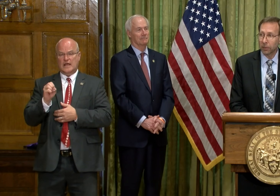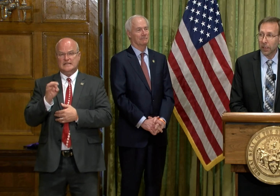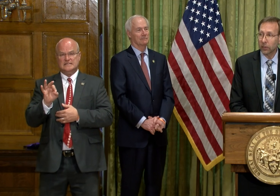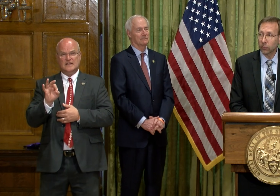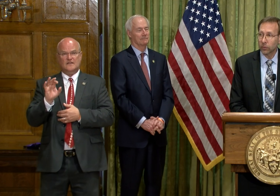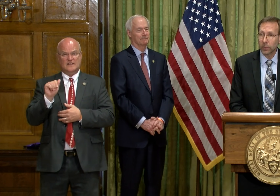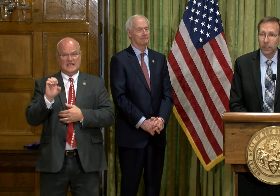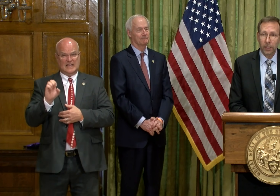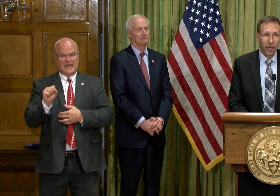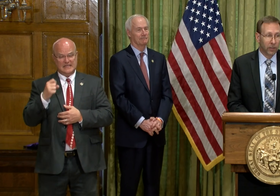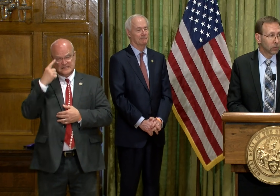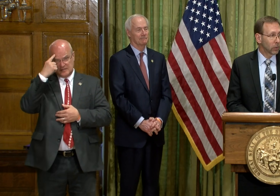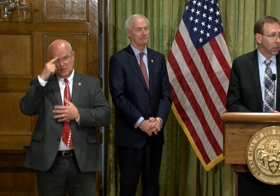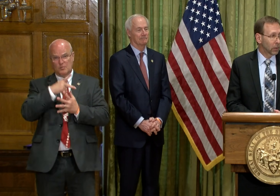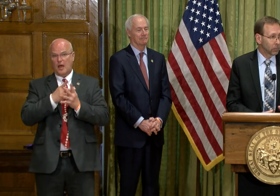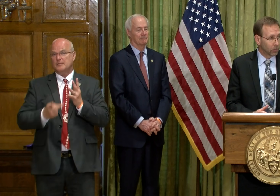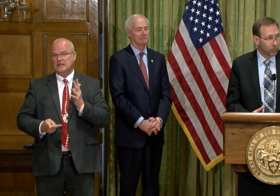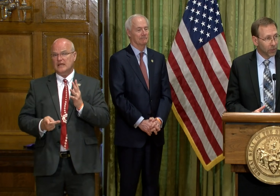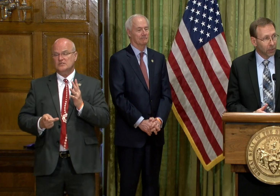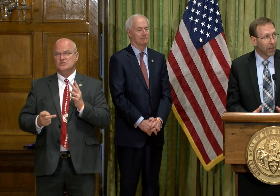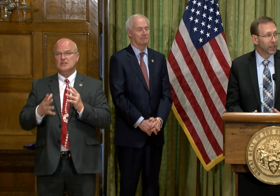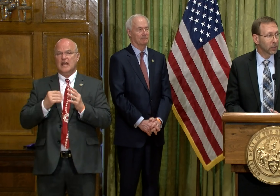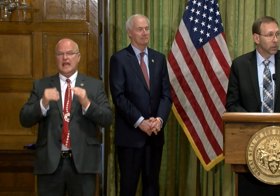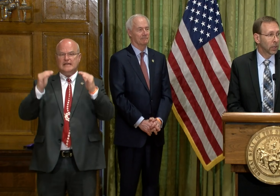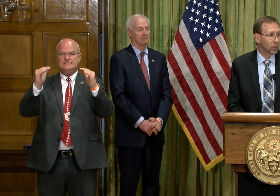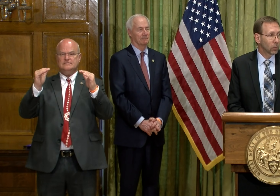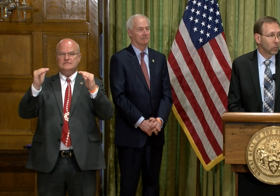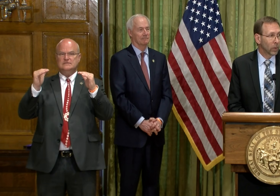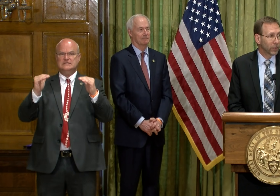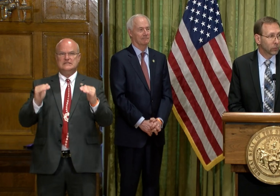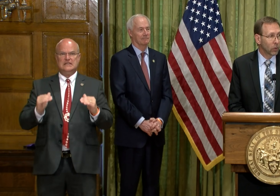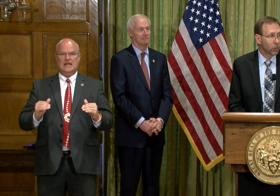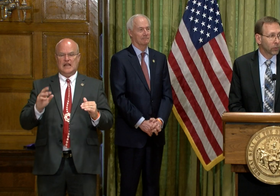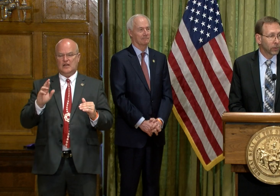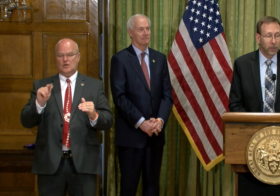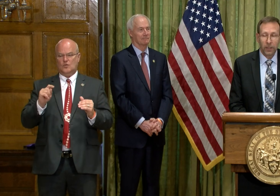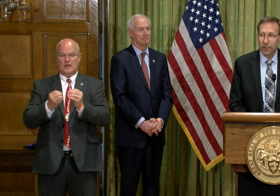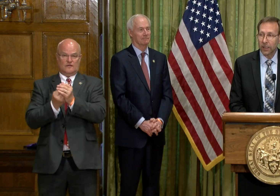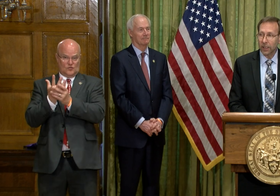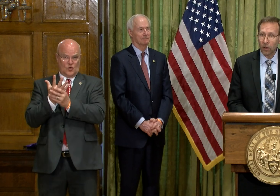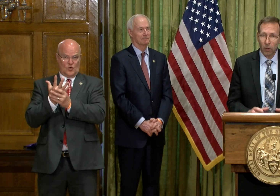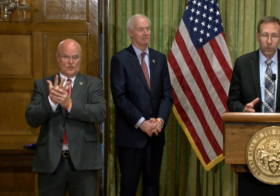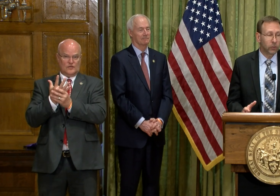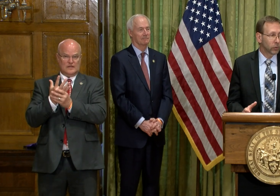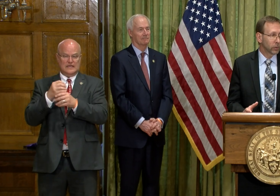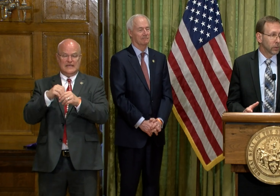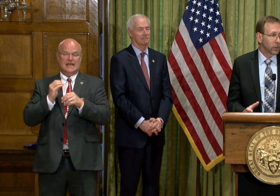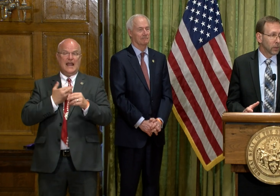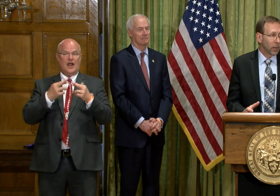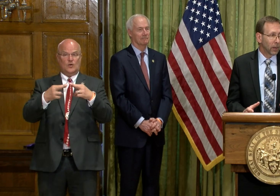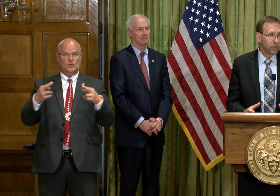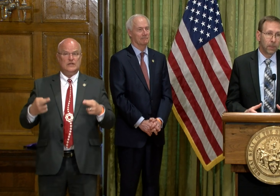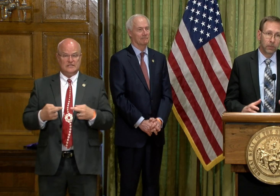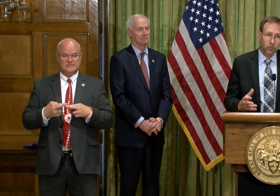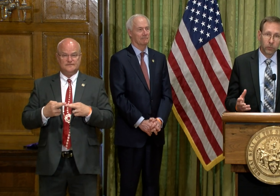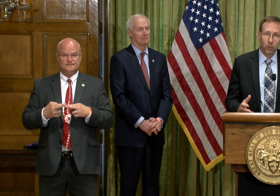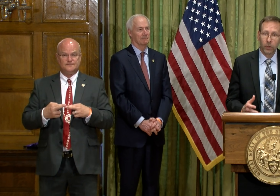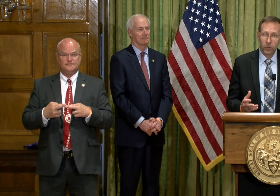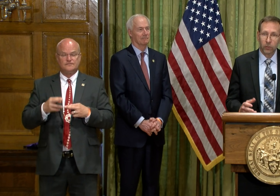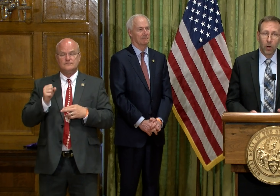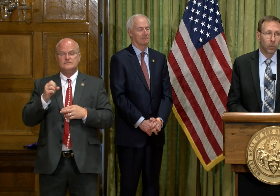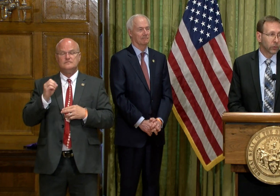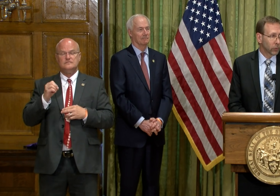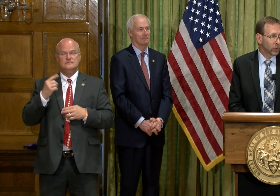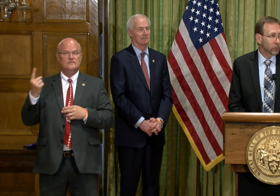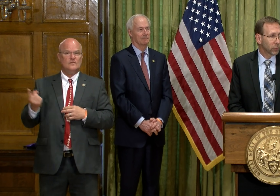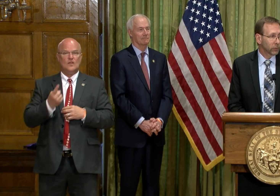per population and declining rate of growth in our region. So